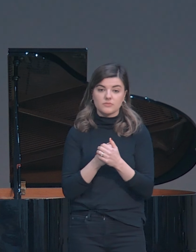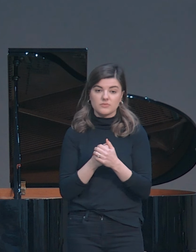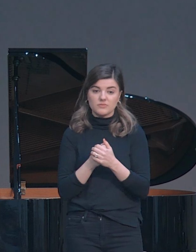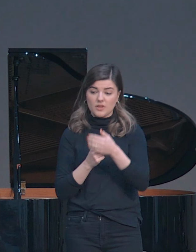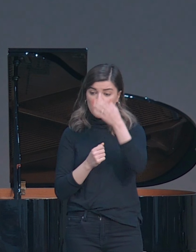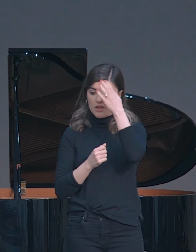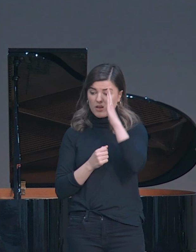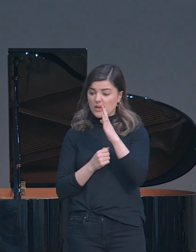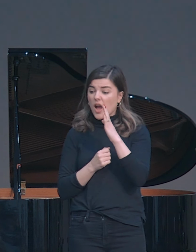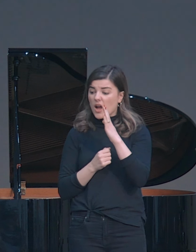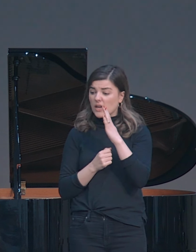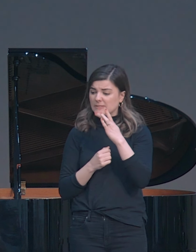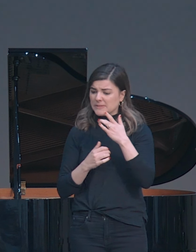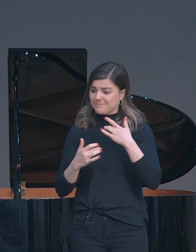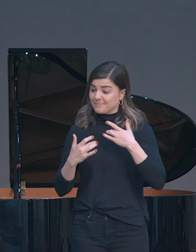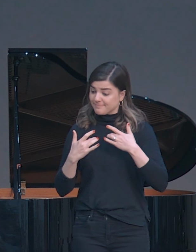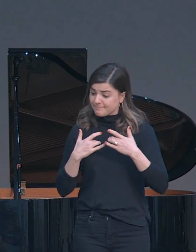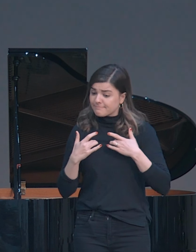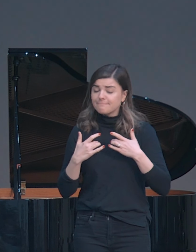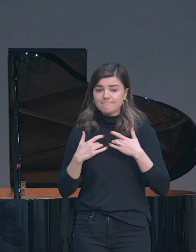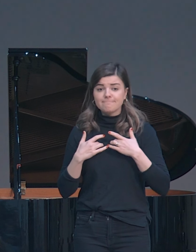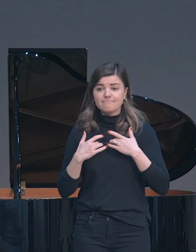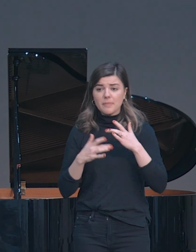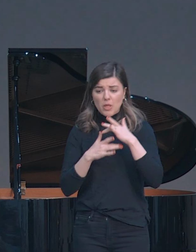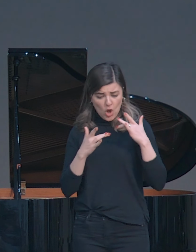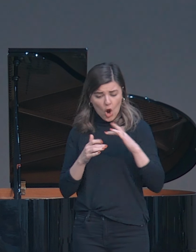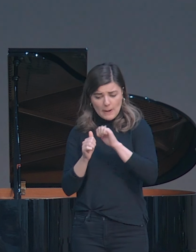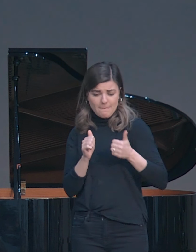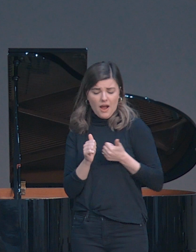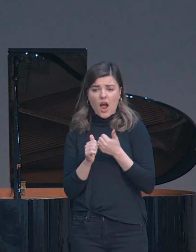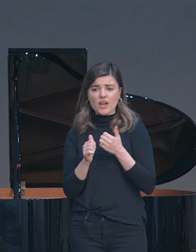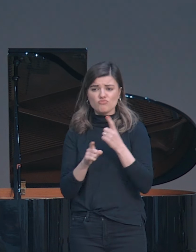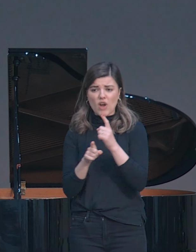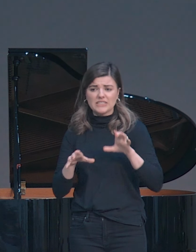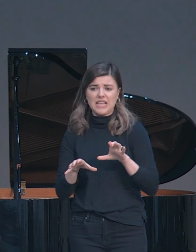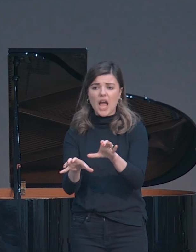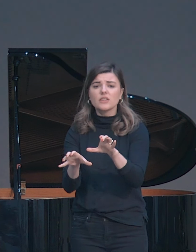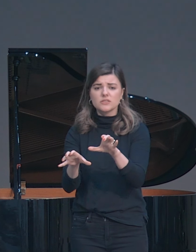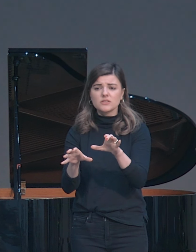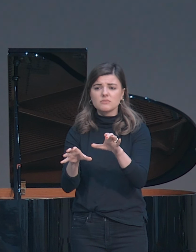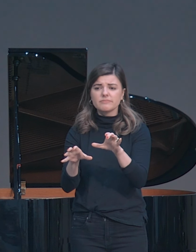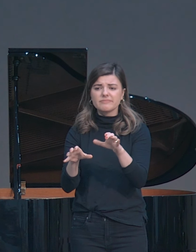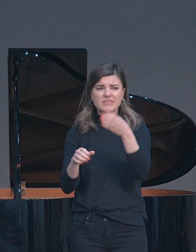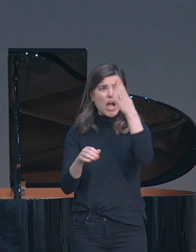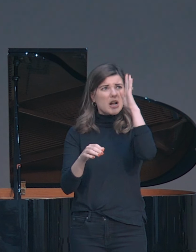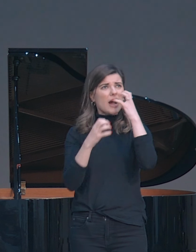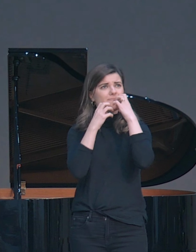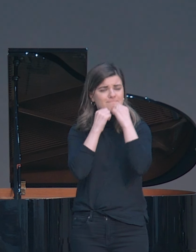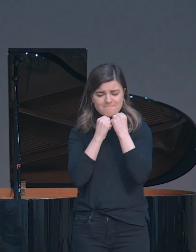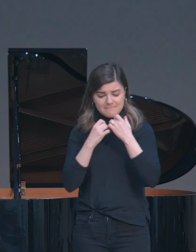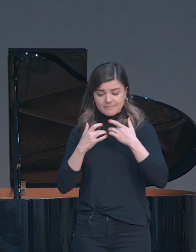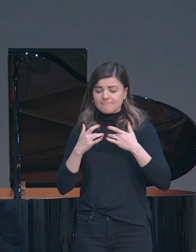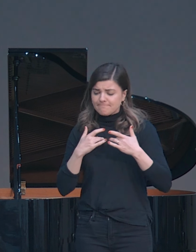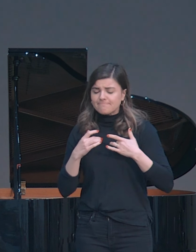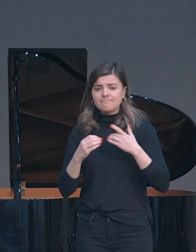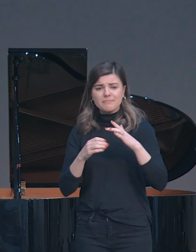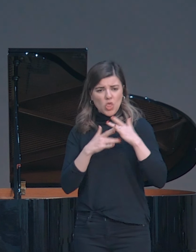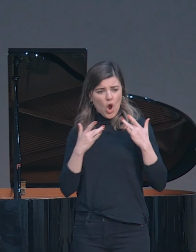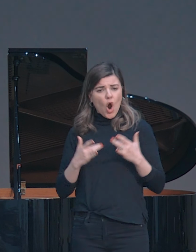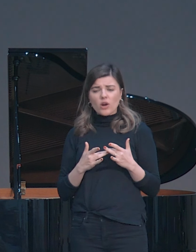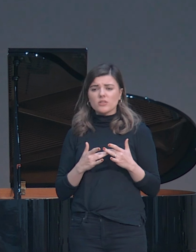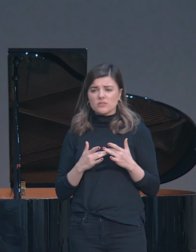cares about the heart behind your righteous deeds. God cares about the heart behind your righteous